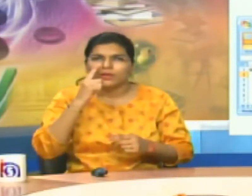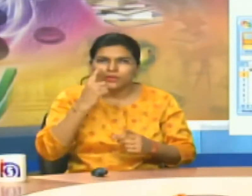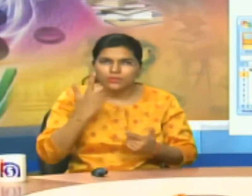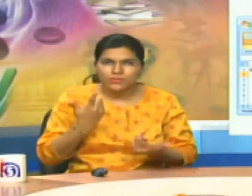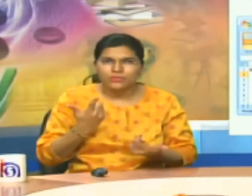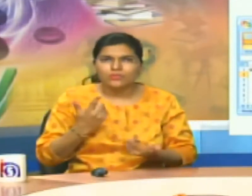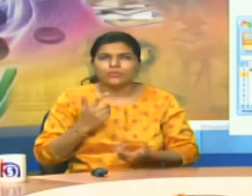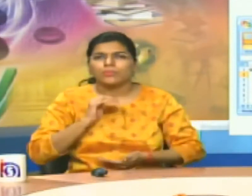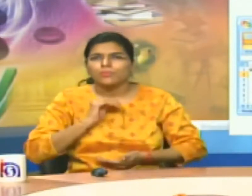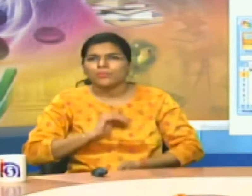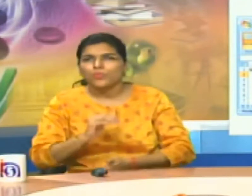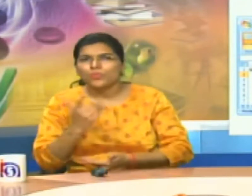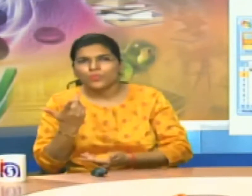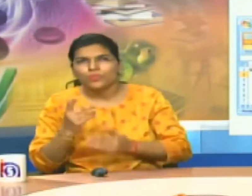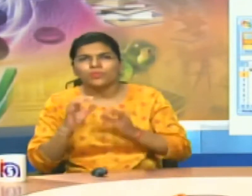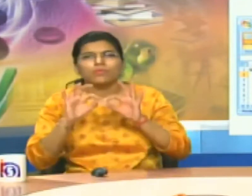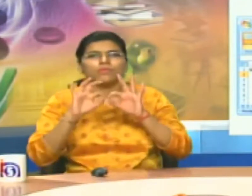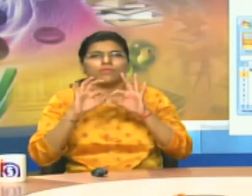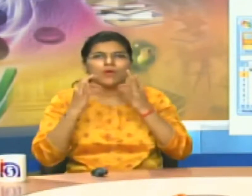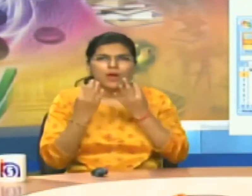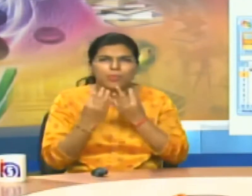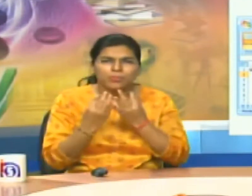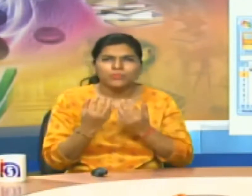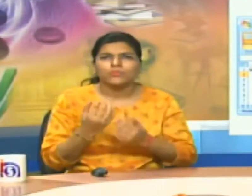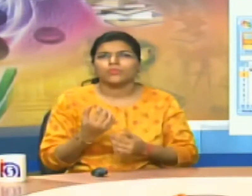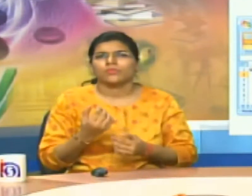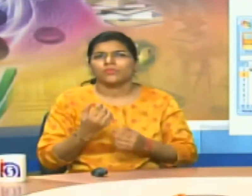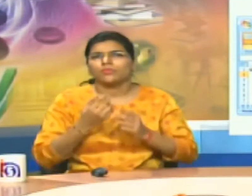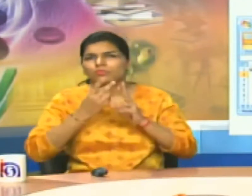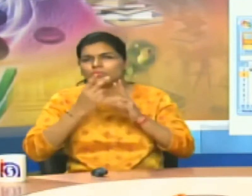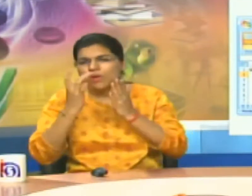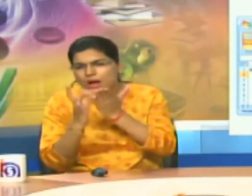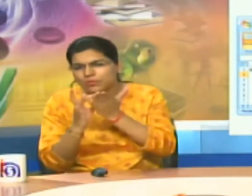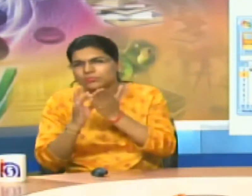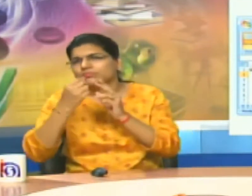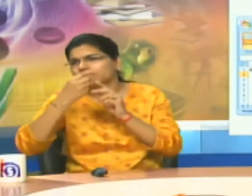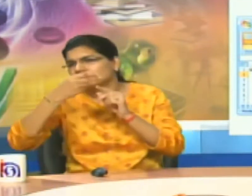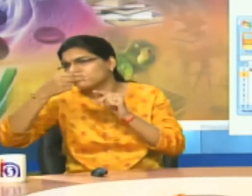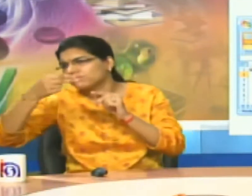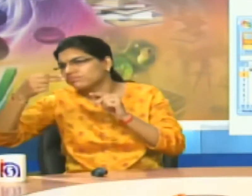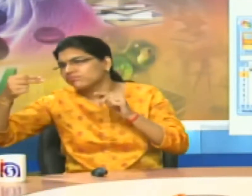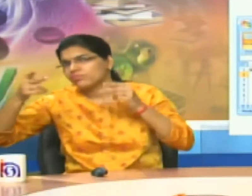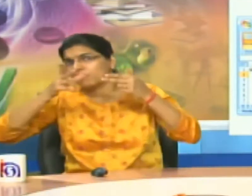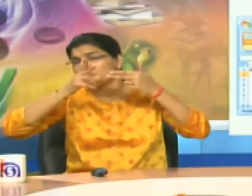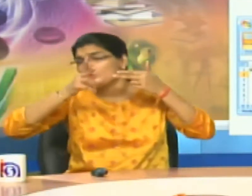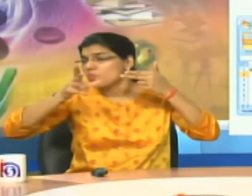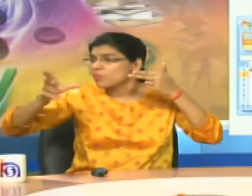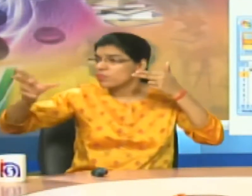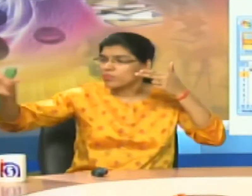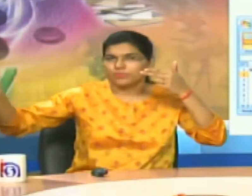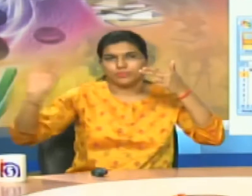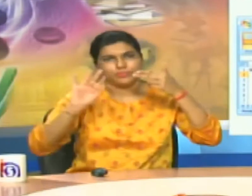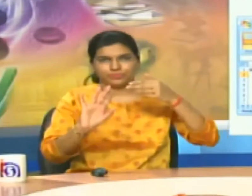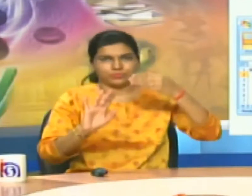number, male, female, gender, family, different details you have put in